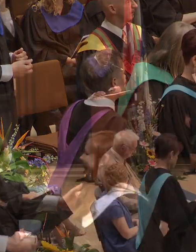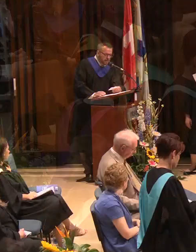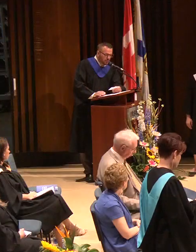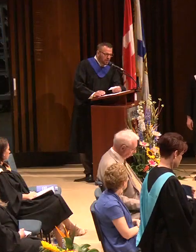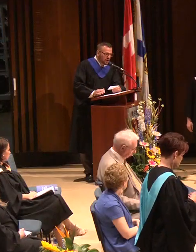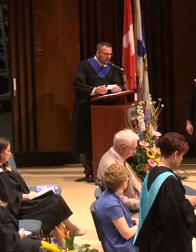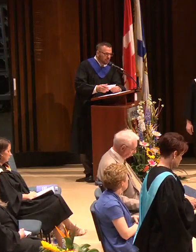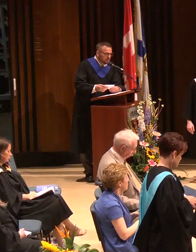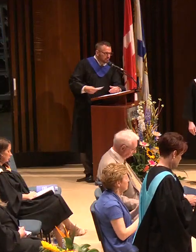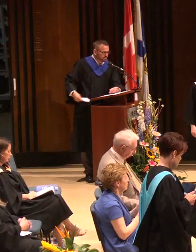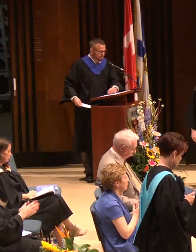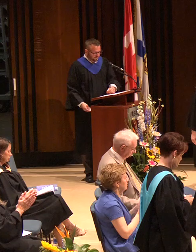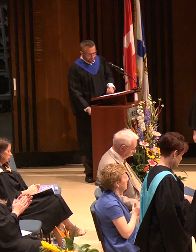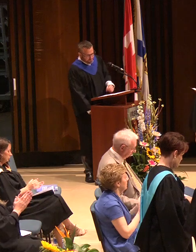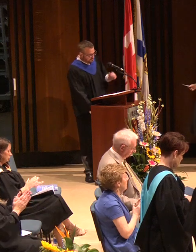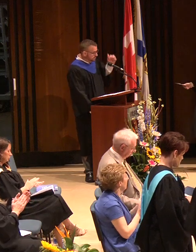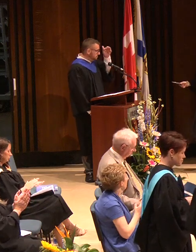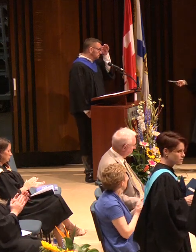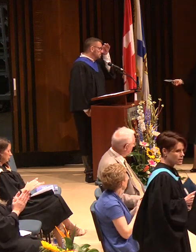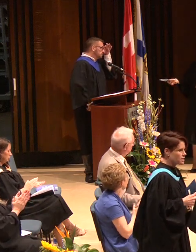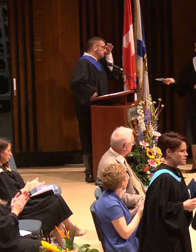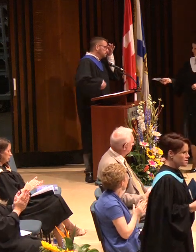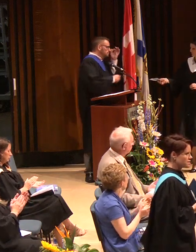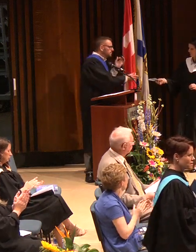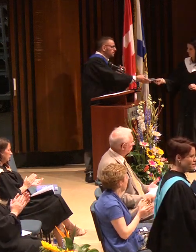Sarah Wagar with honors.